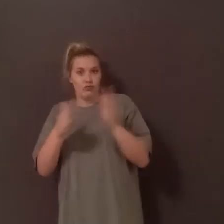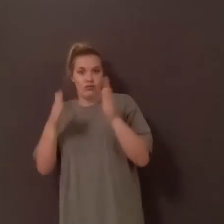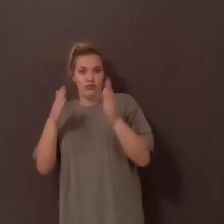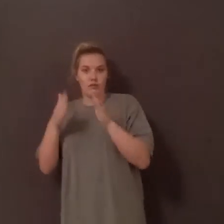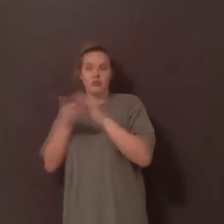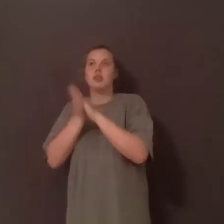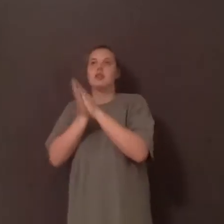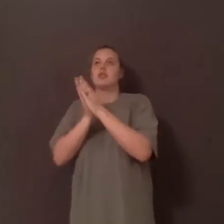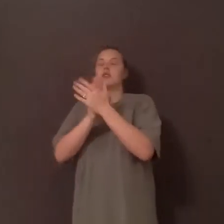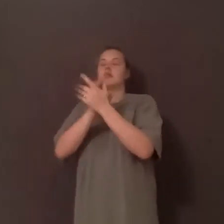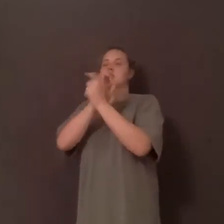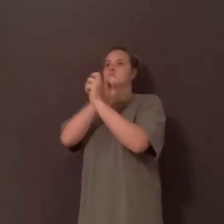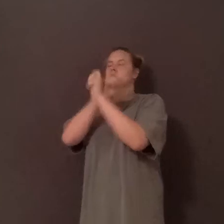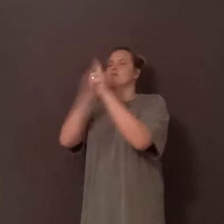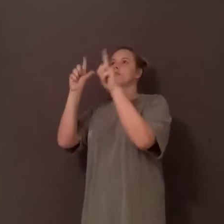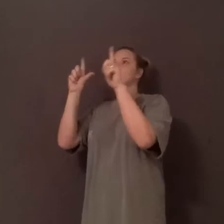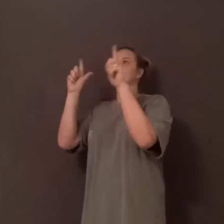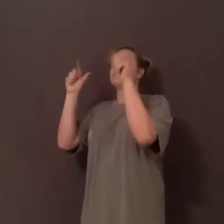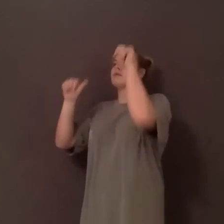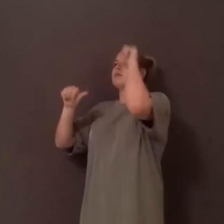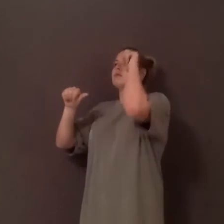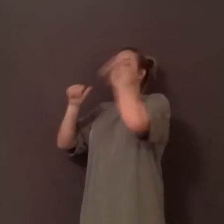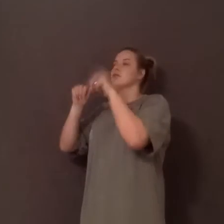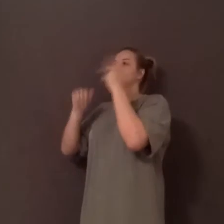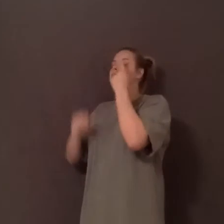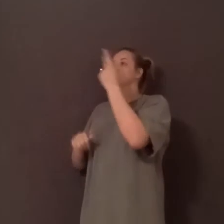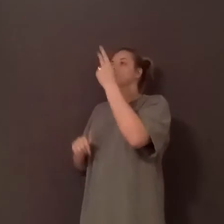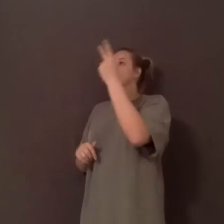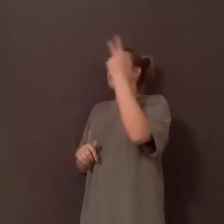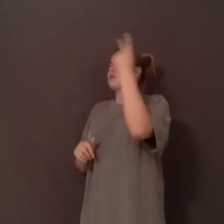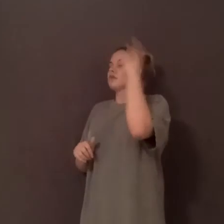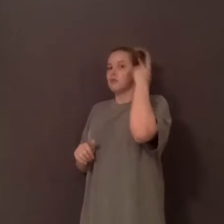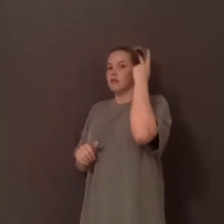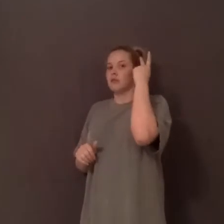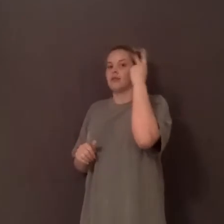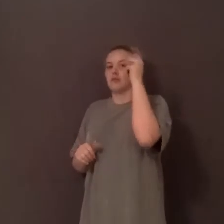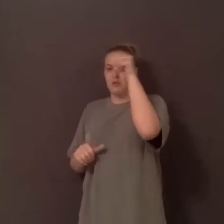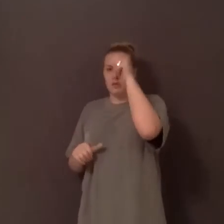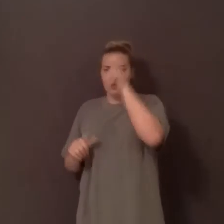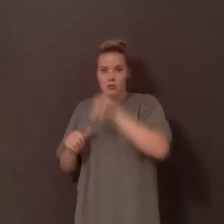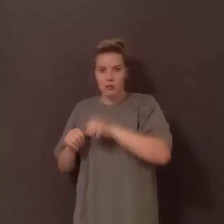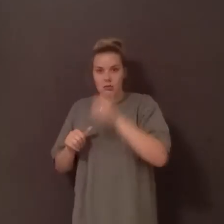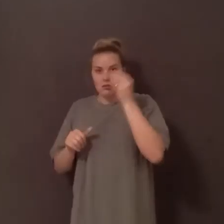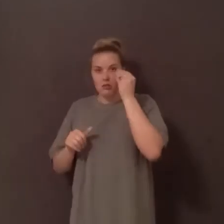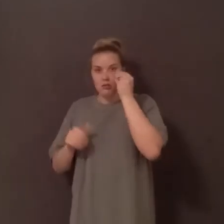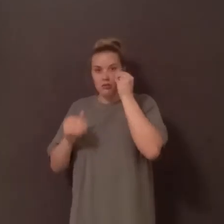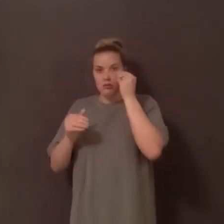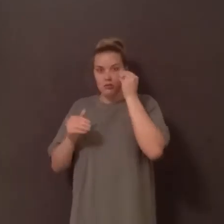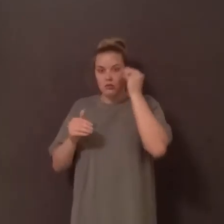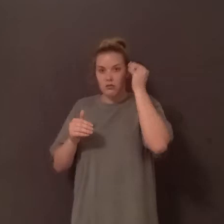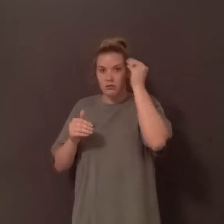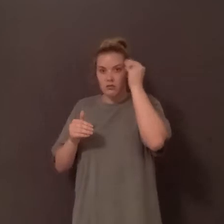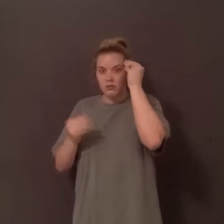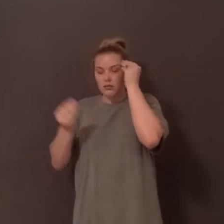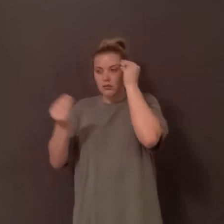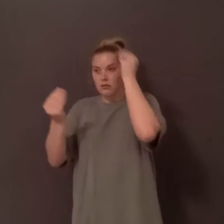enlightened, remember past lives, and carry all our present-day memories into future lifetimes. Over the years,